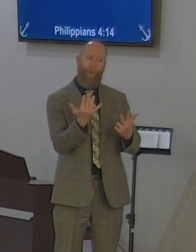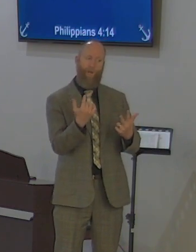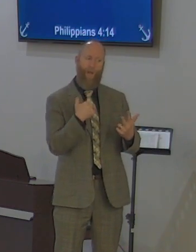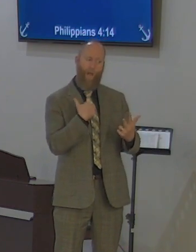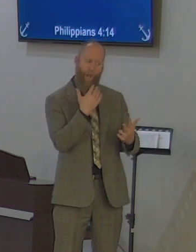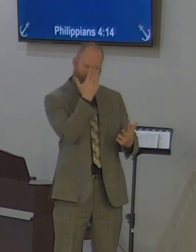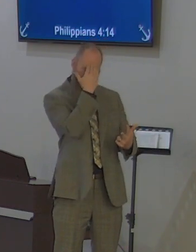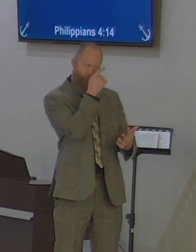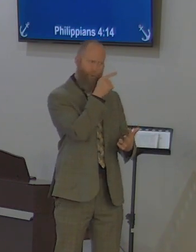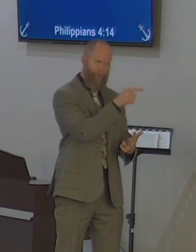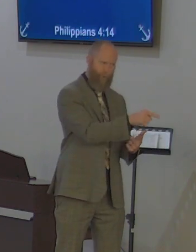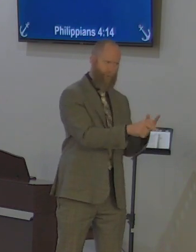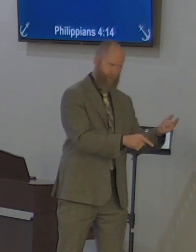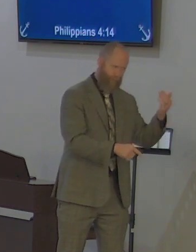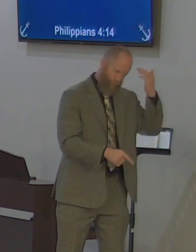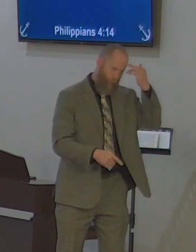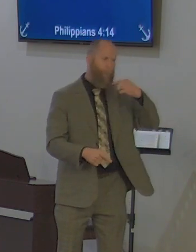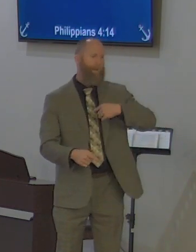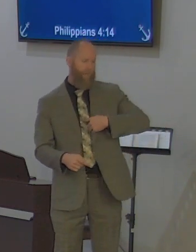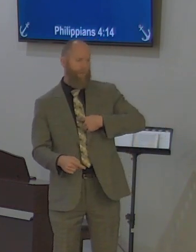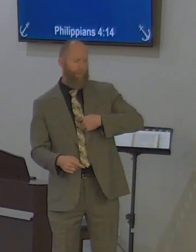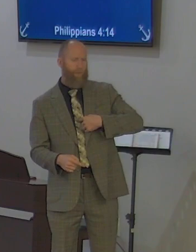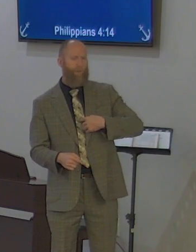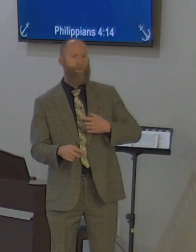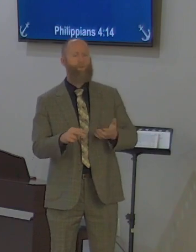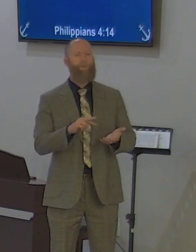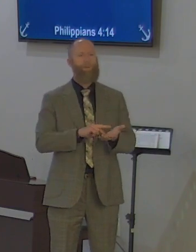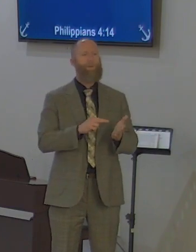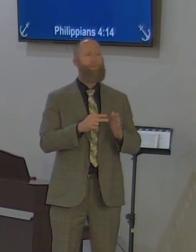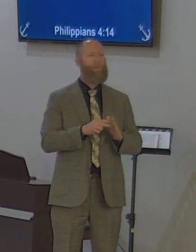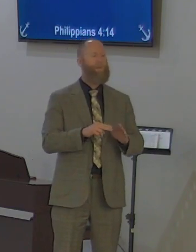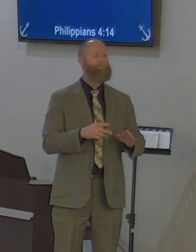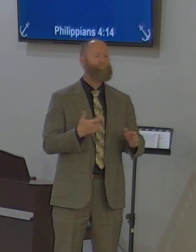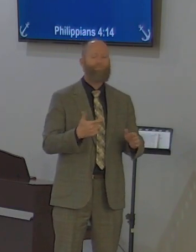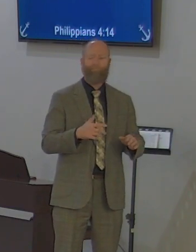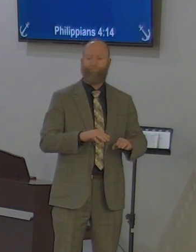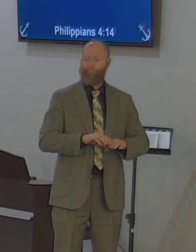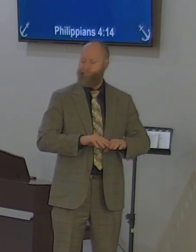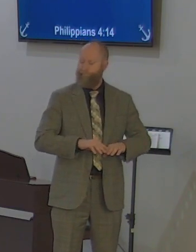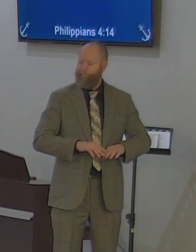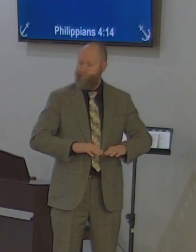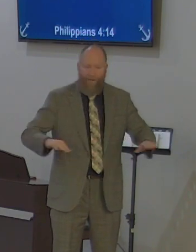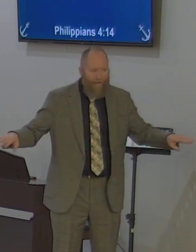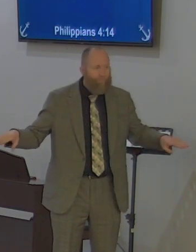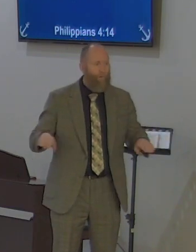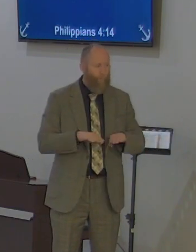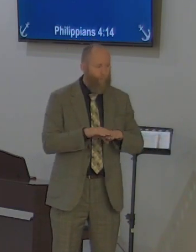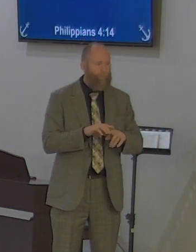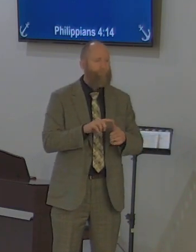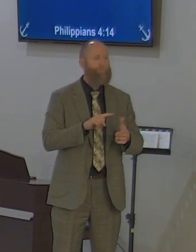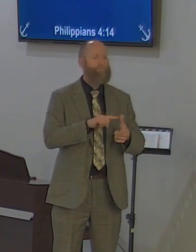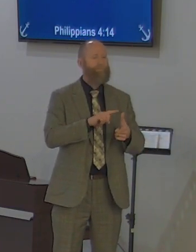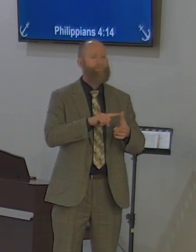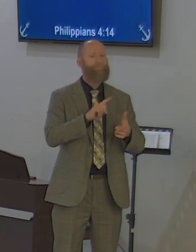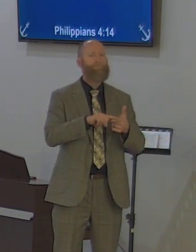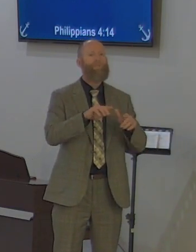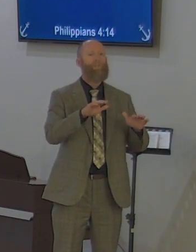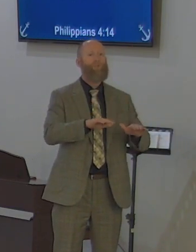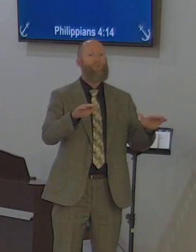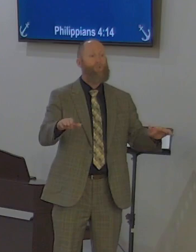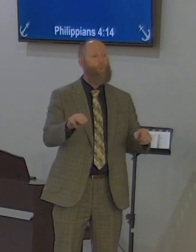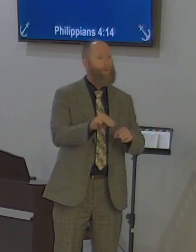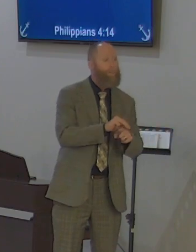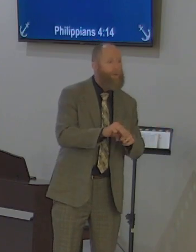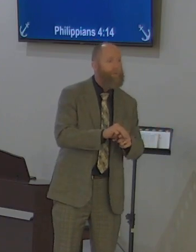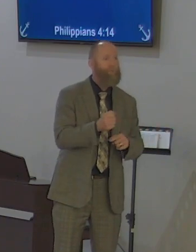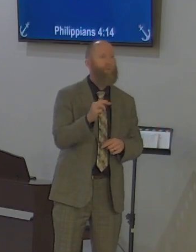they are on-platform ministries, children's ministries, and leadership. If we don't know you, haven't